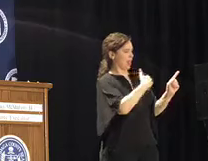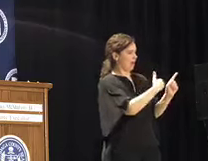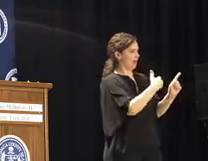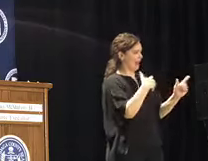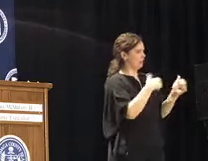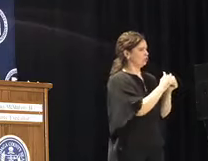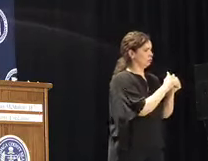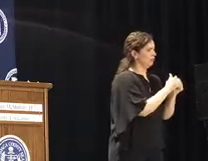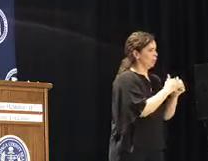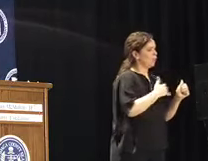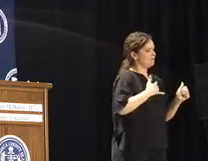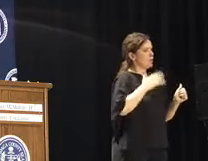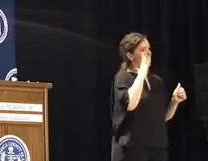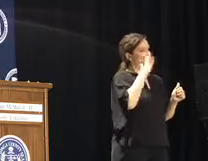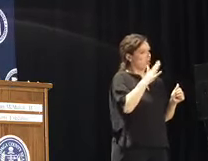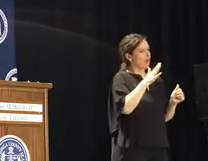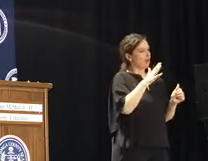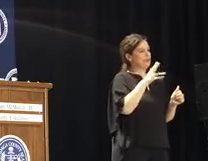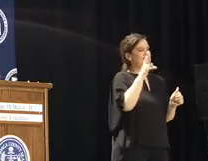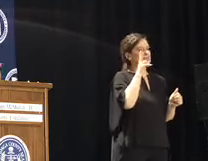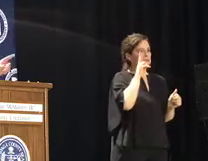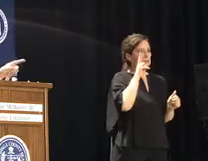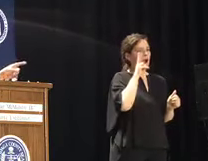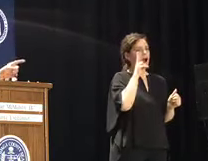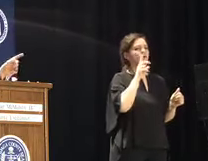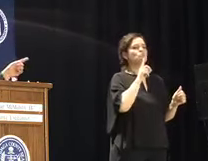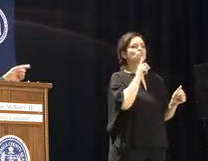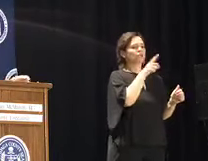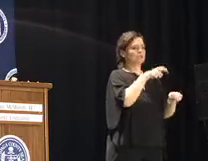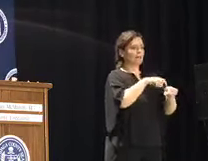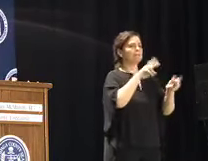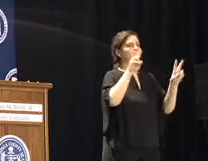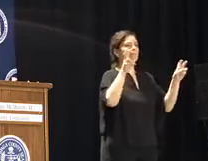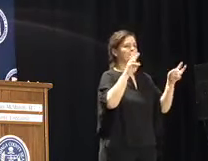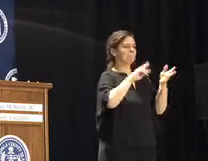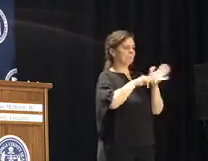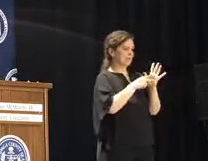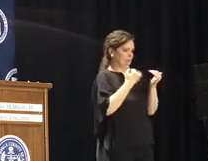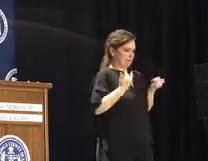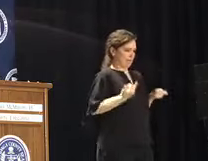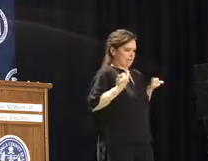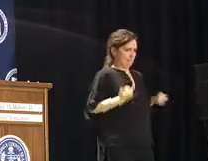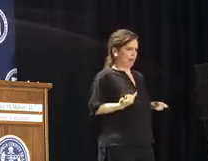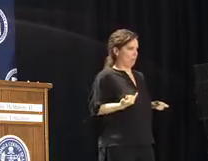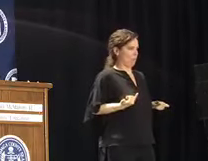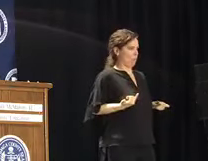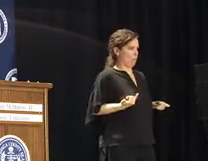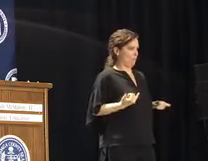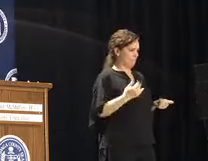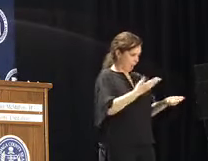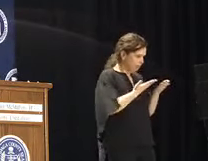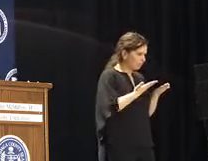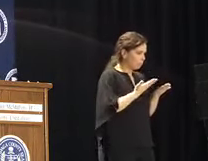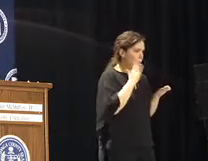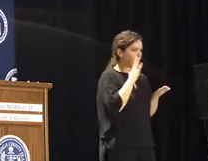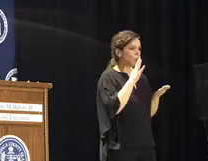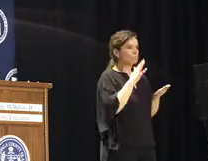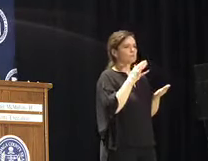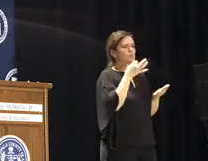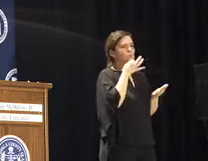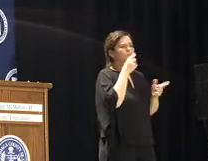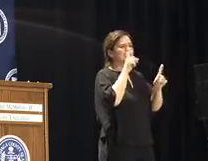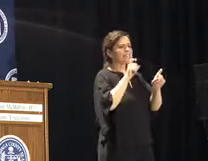hopefully we're in real time. And yesterday at the Triage site, we had 86 tests that were done. So when you